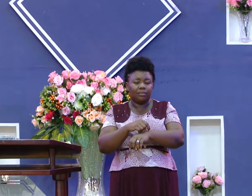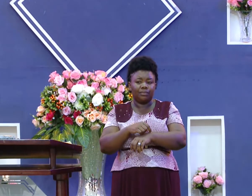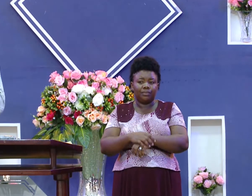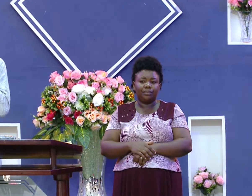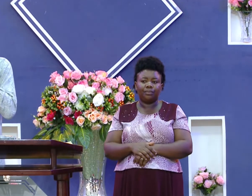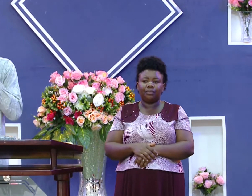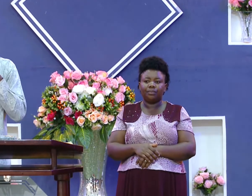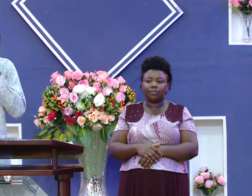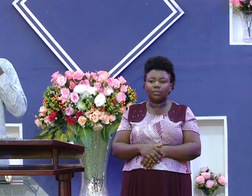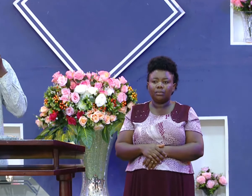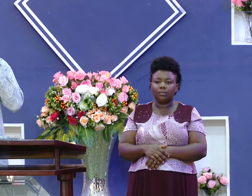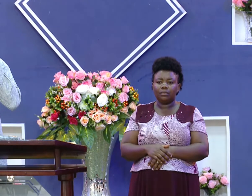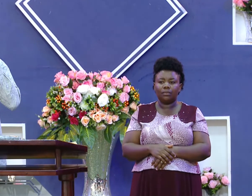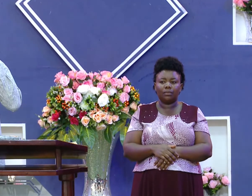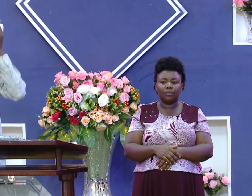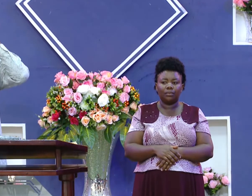Yeah, according to Job in the